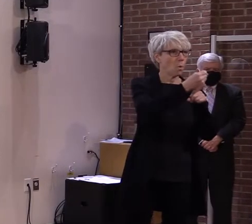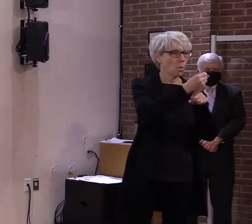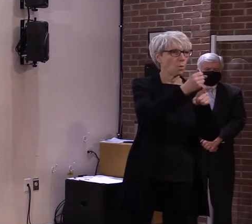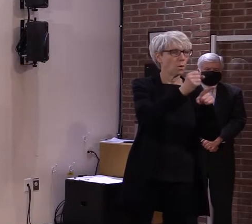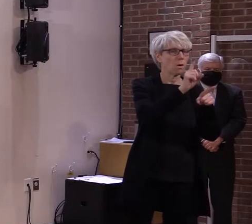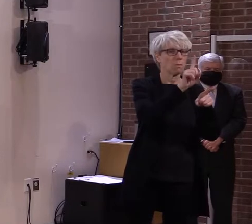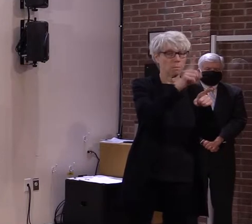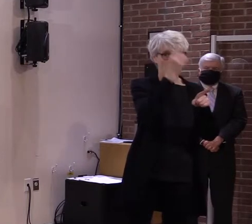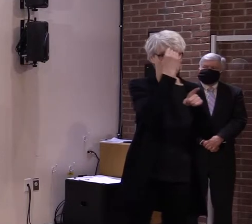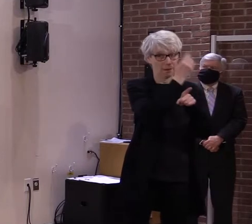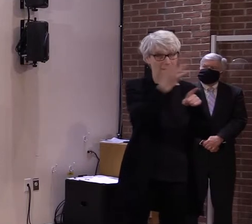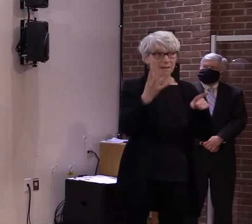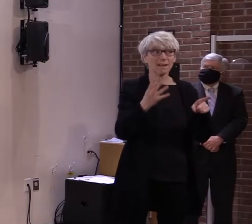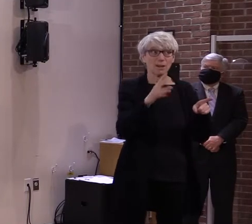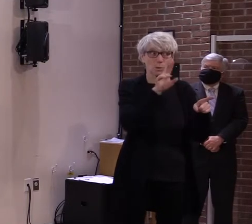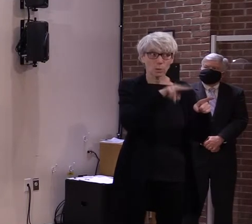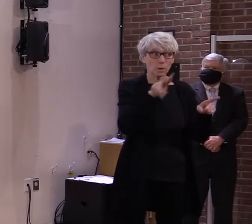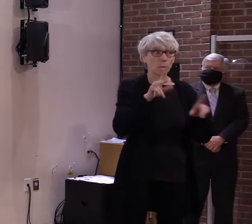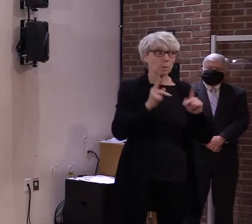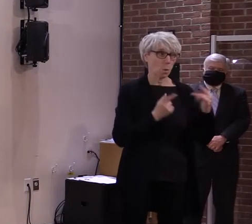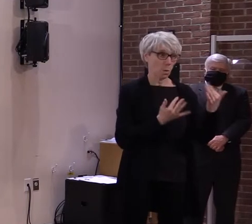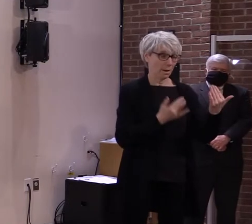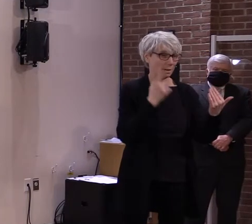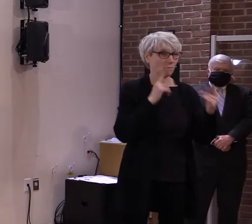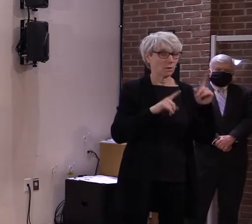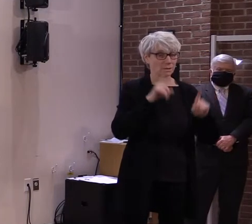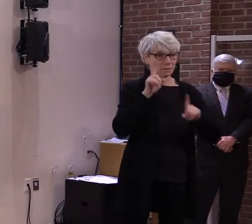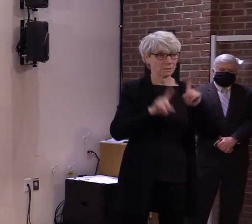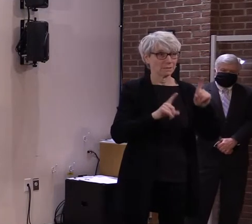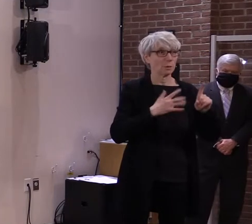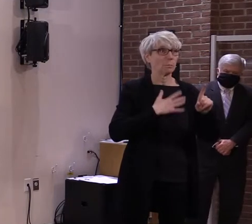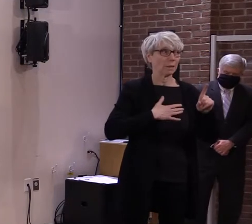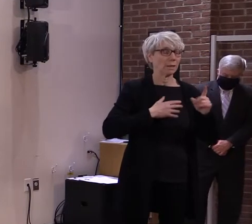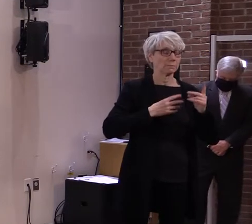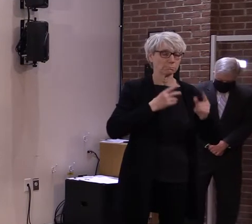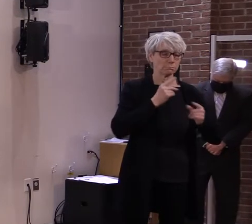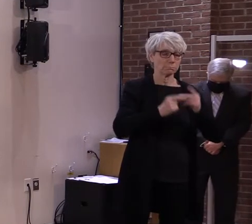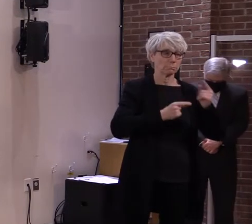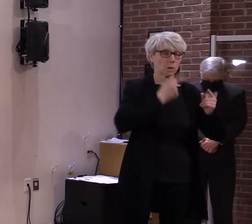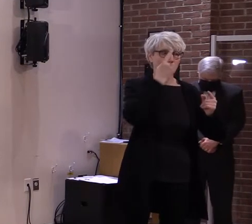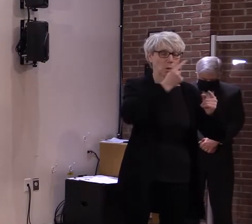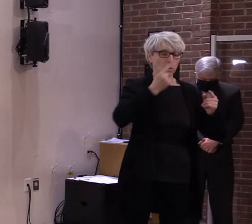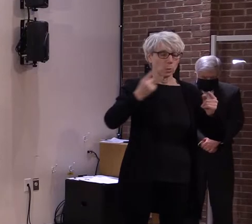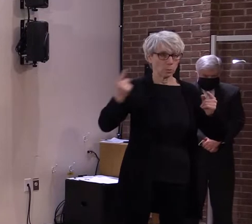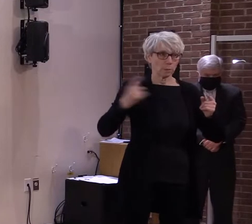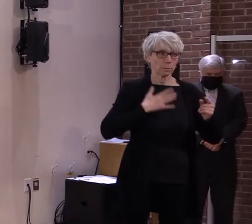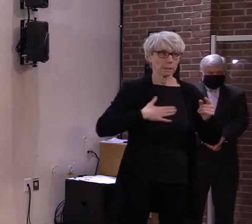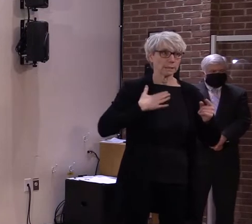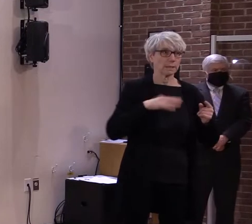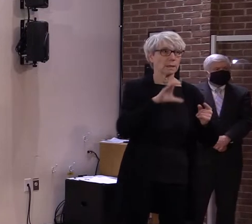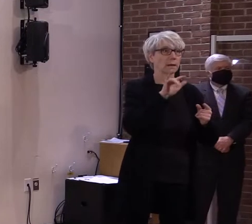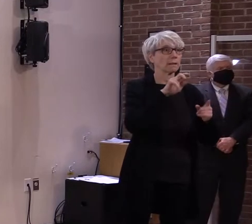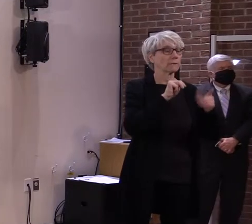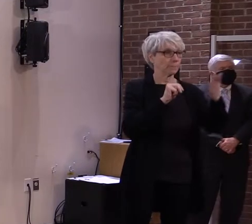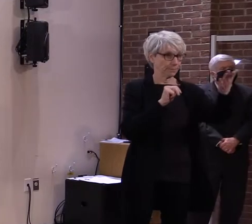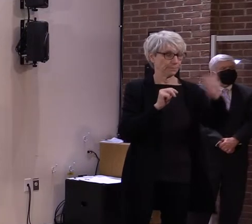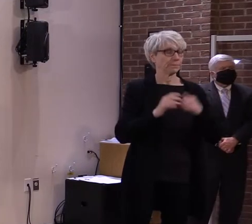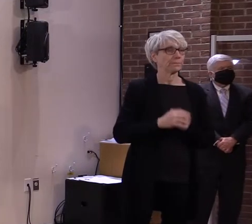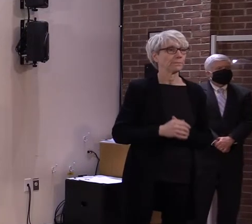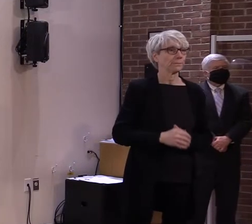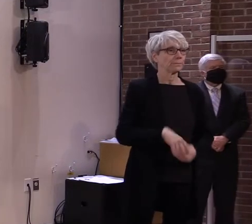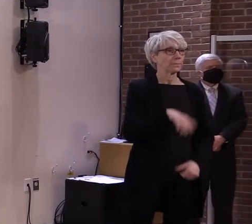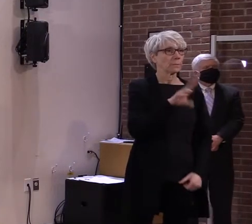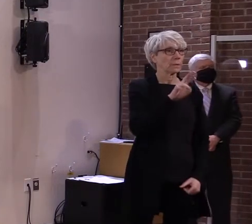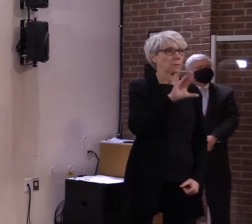just a quick note, we do have 22 in total in the queue, so could you please just keep it to one question? Calvin?